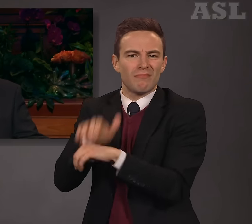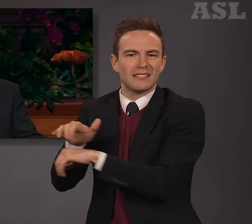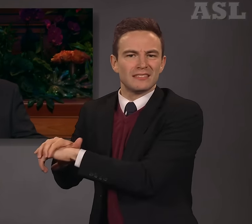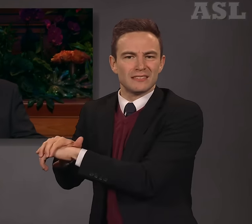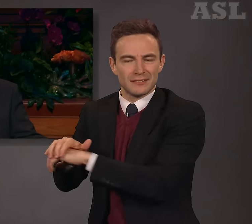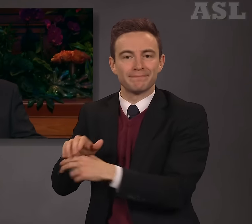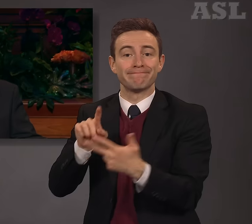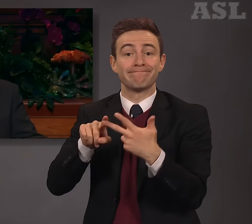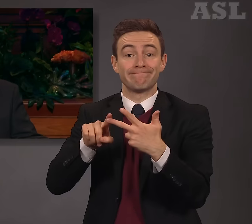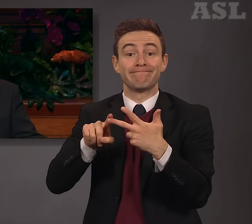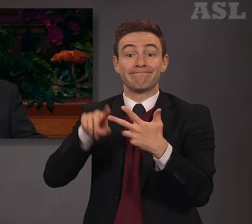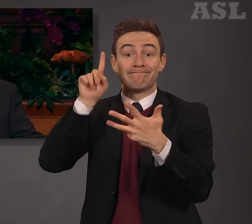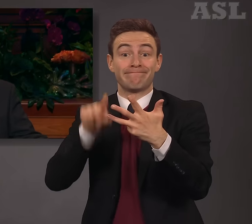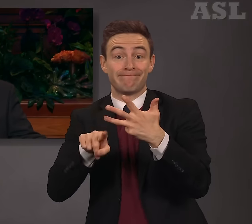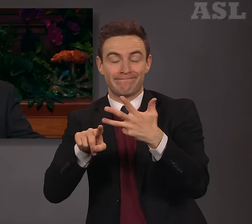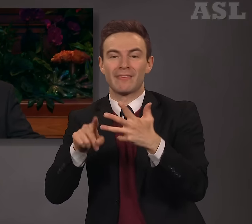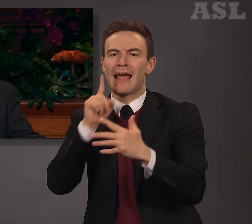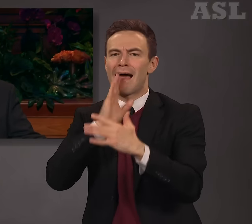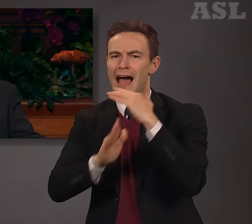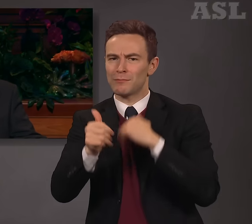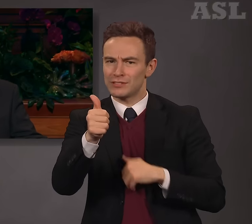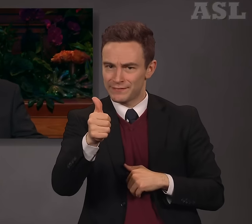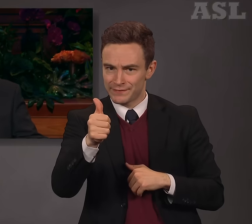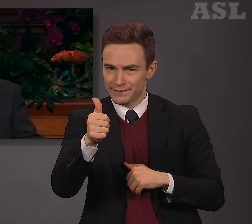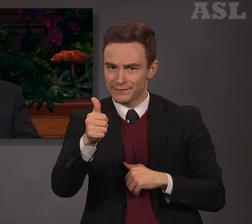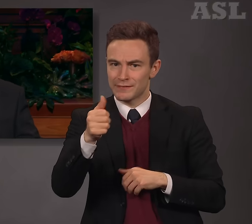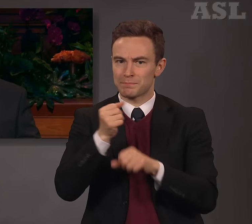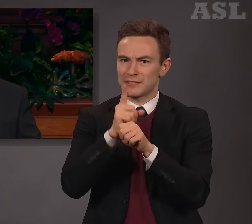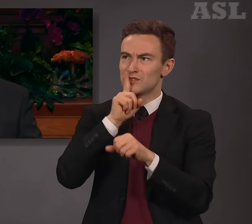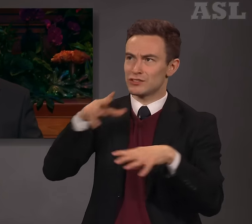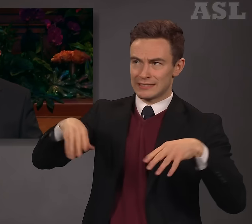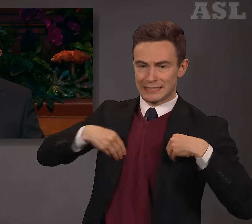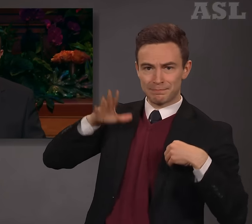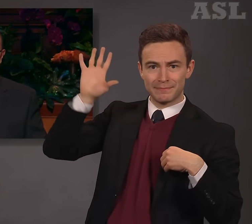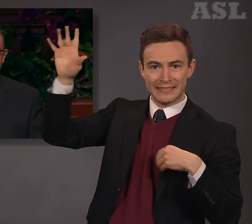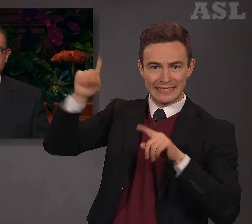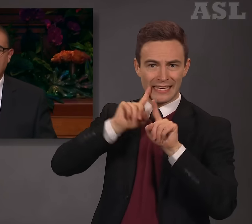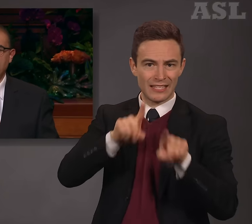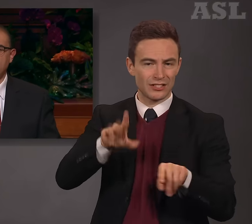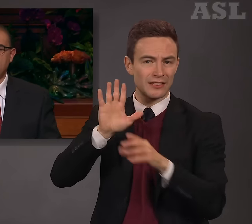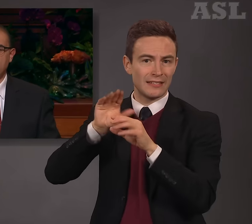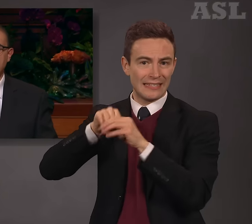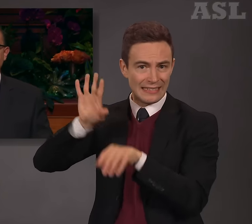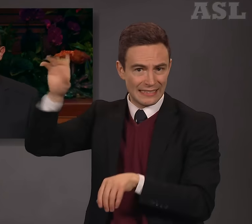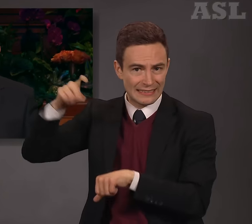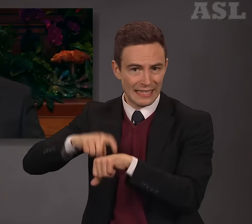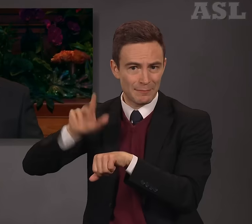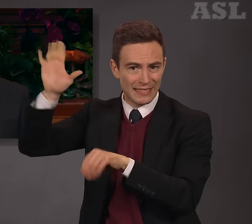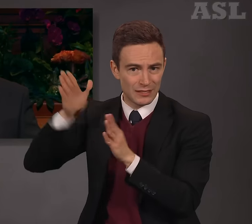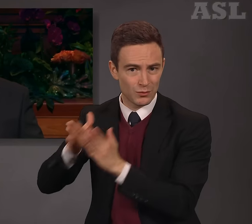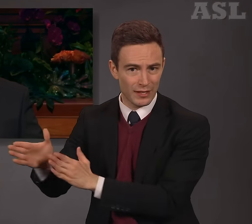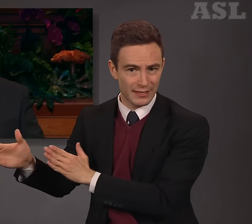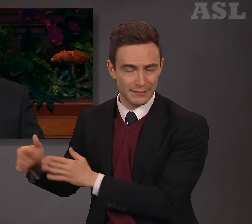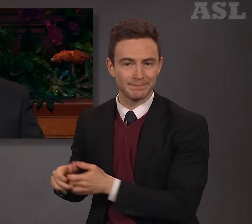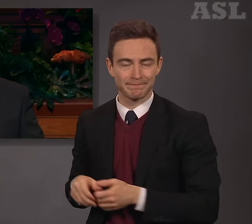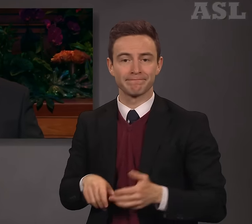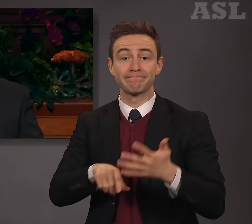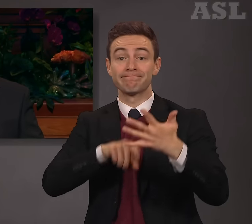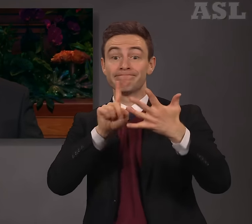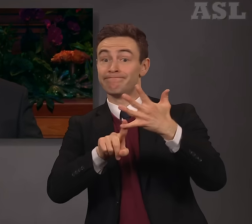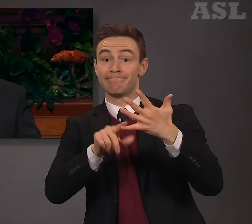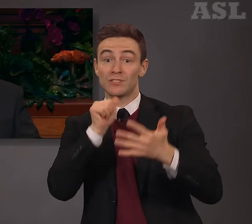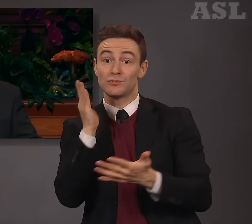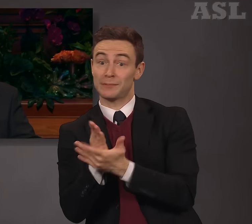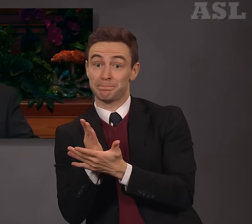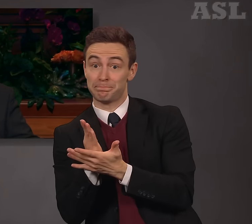Fourth, humble yourselves to accept the answer in his time and his way. And fifth, don't stop.